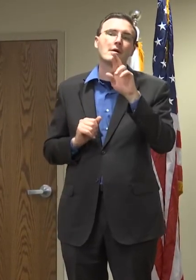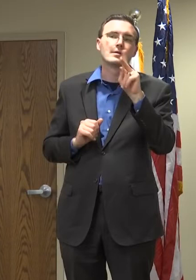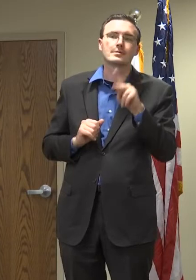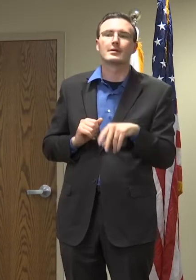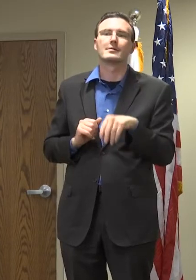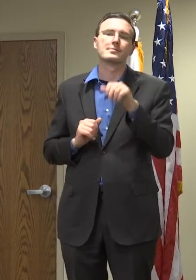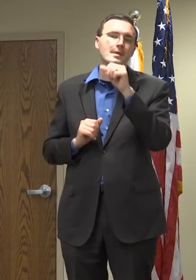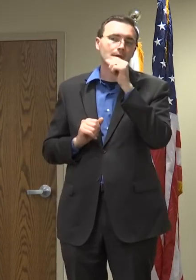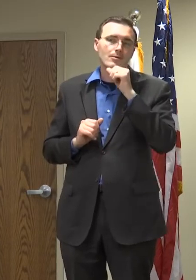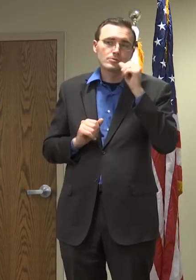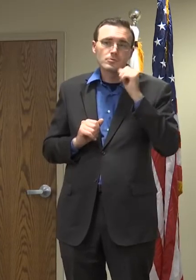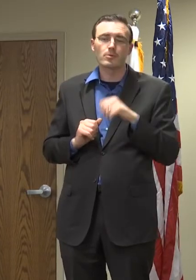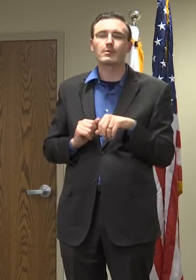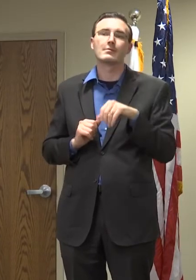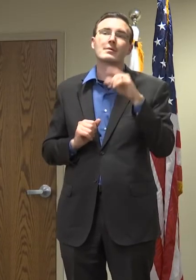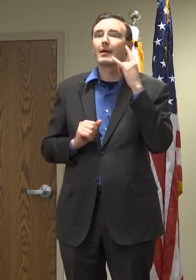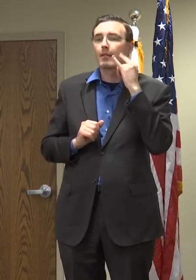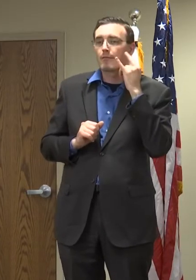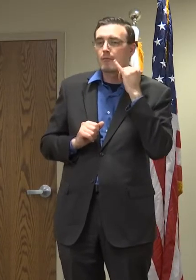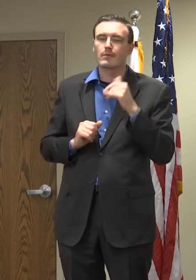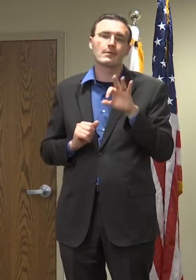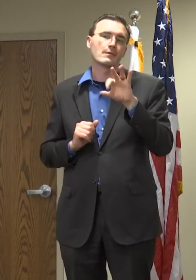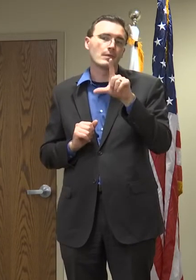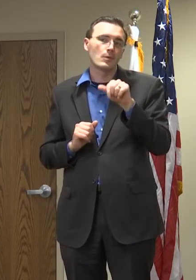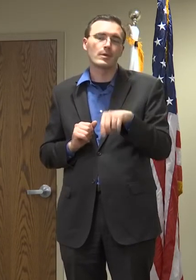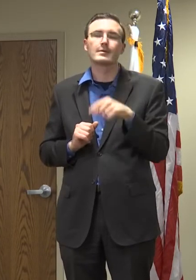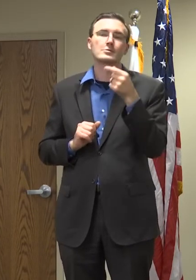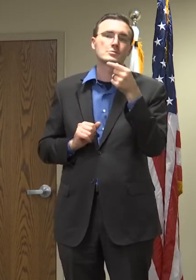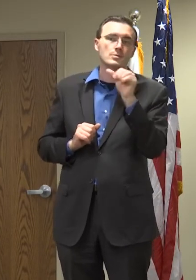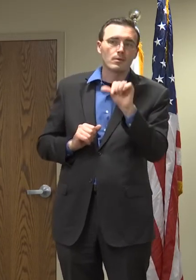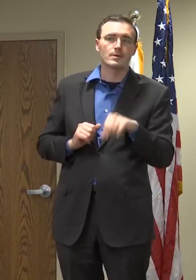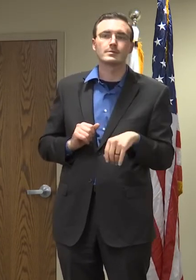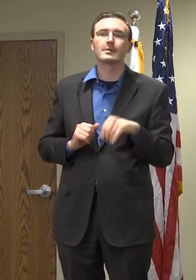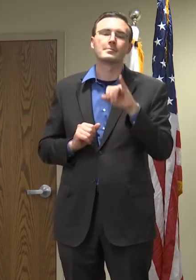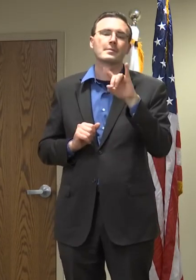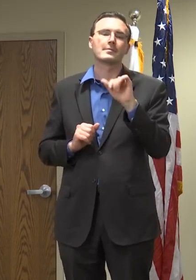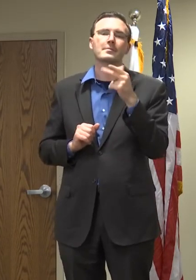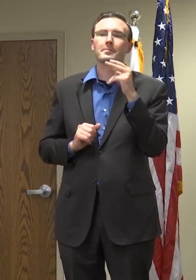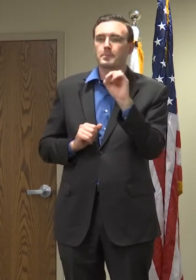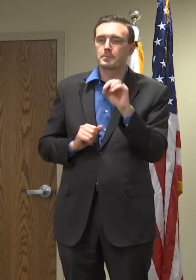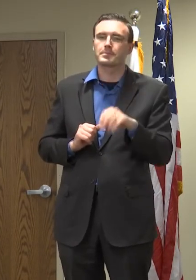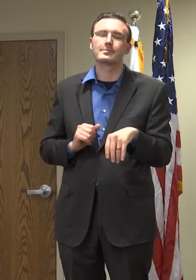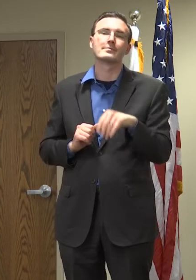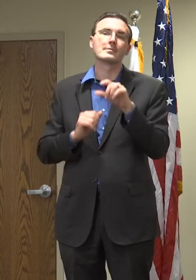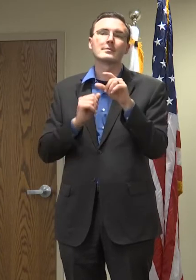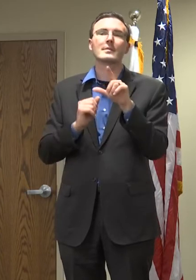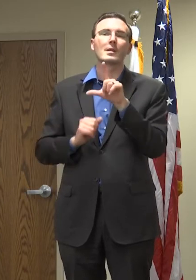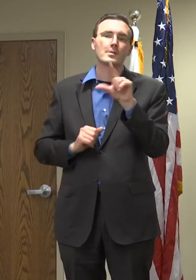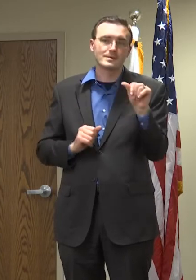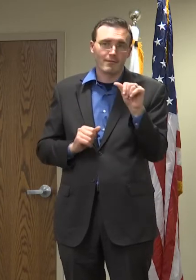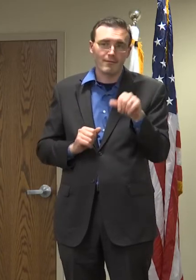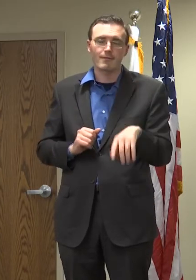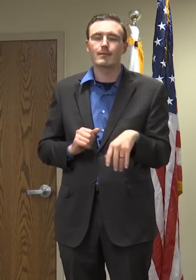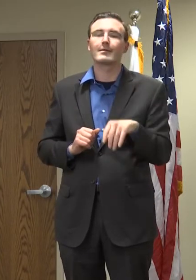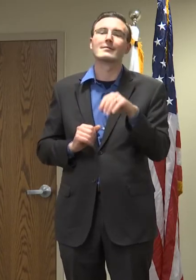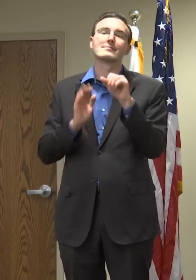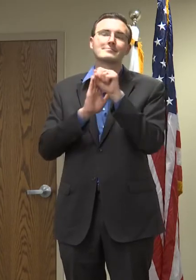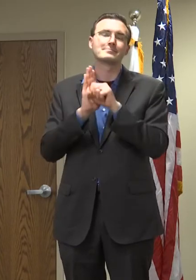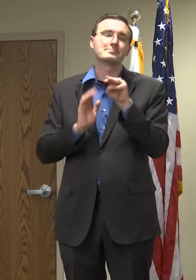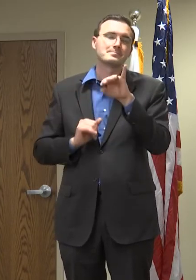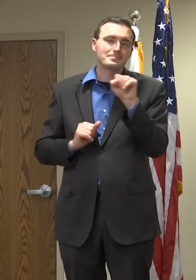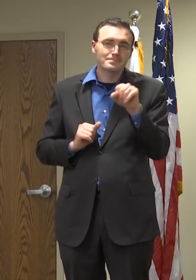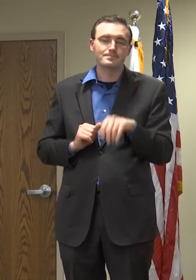Arizona, California, Florida, Georgia, Idaho, Louisiana, Mississippi,